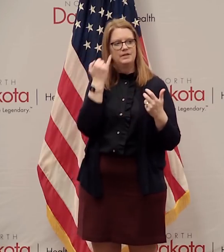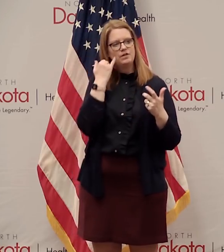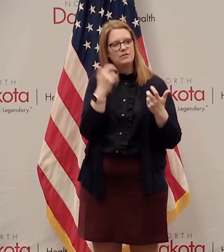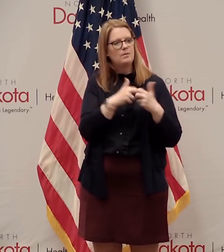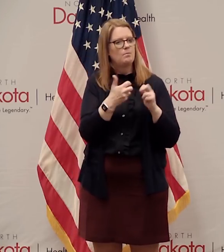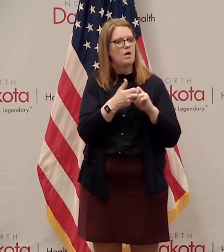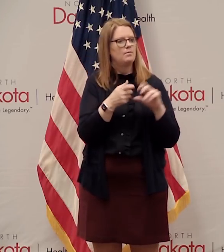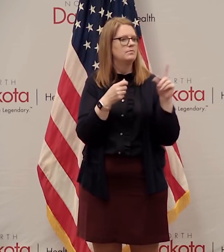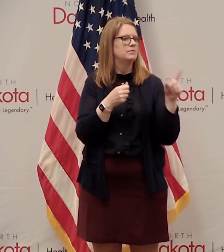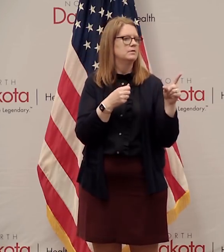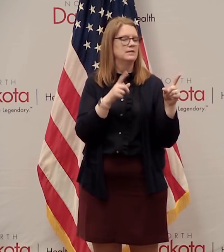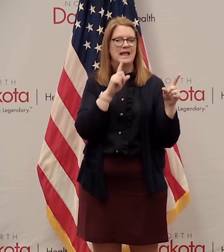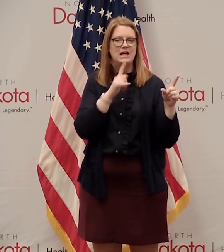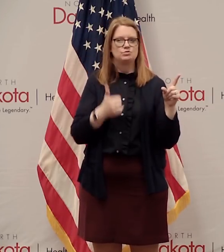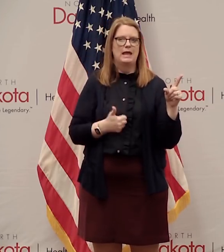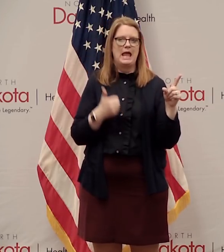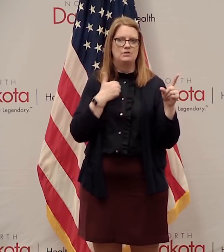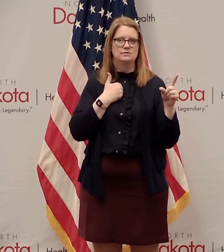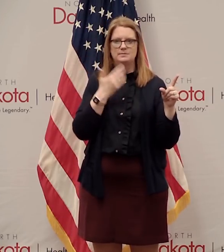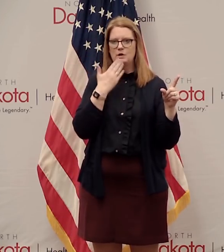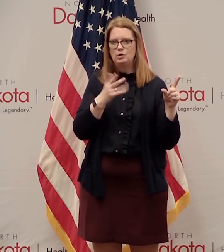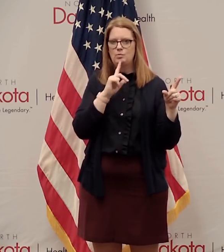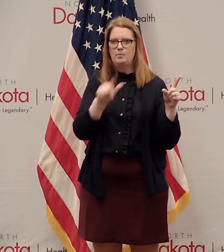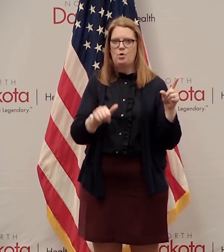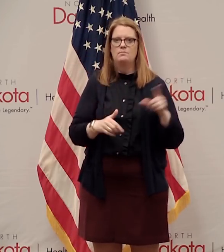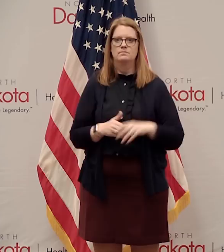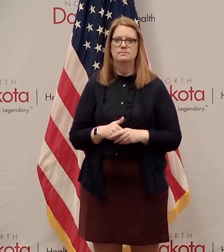that actual address, that'd be a good thing to report.